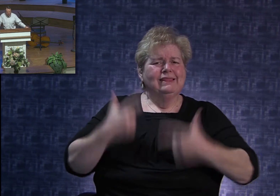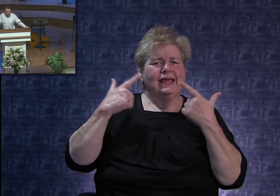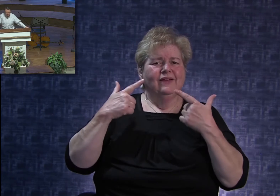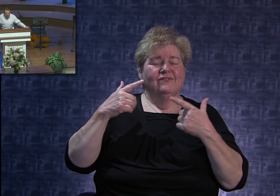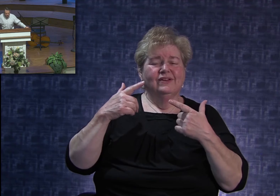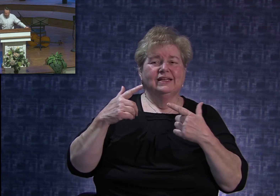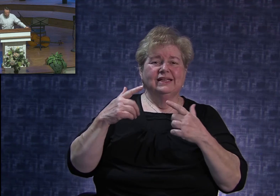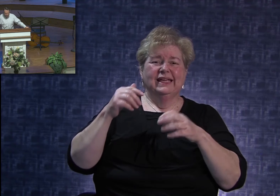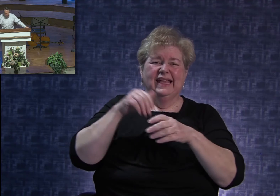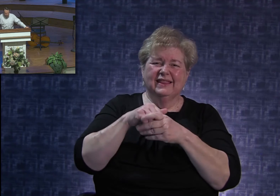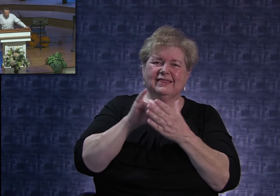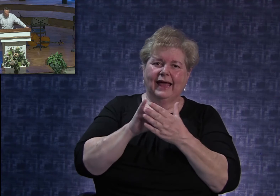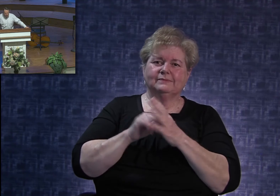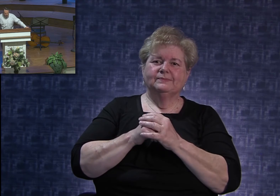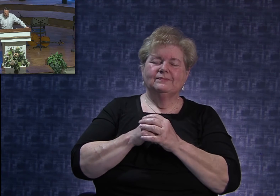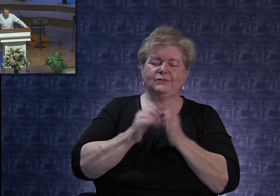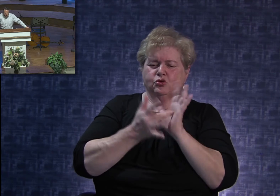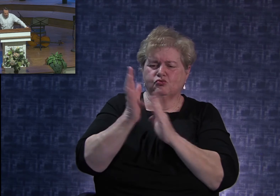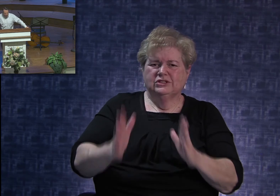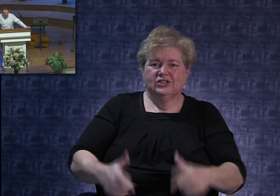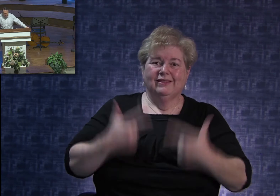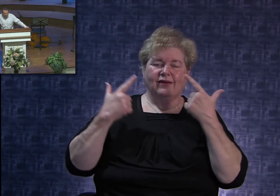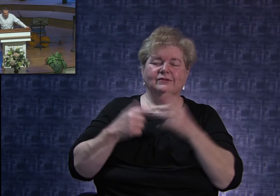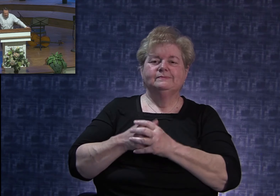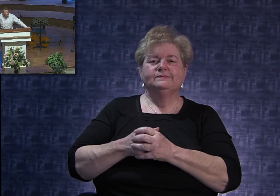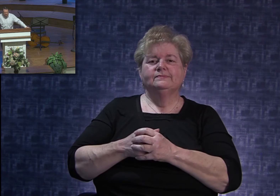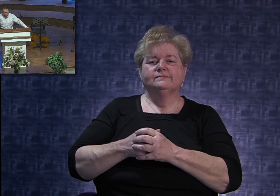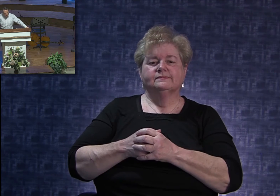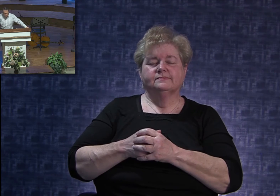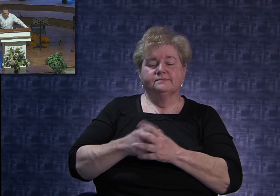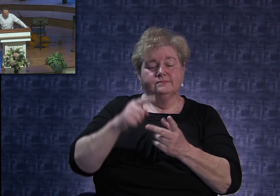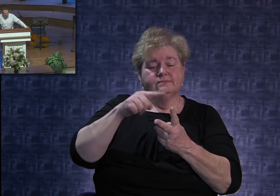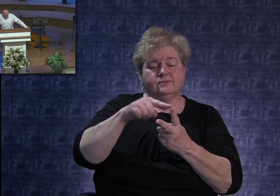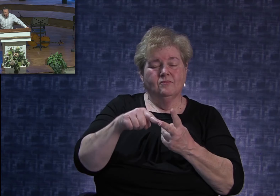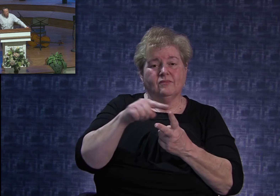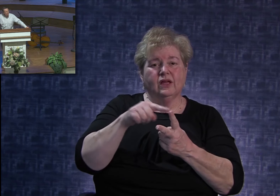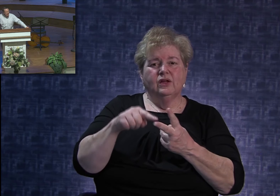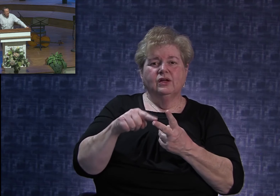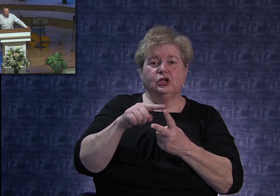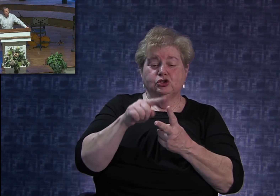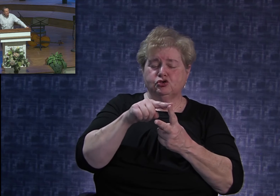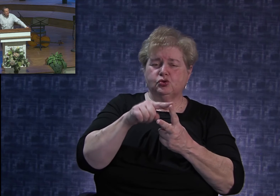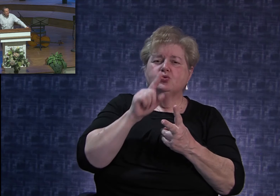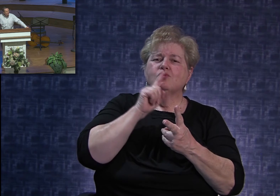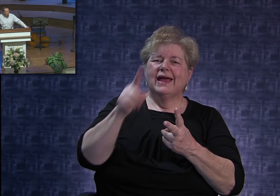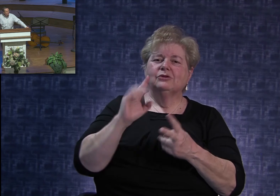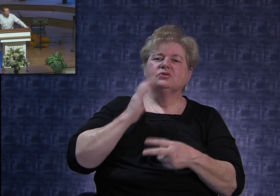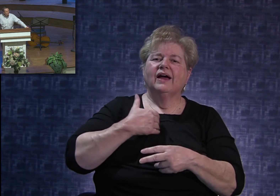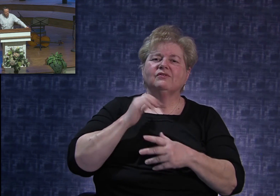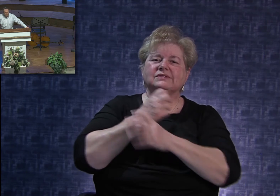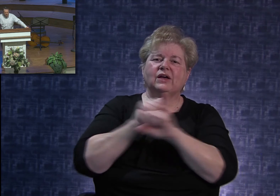divine tension. And so from these couple of verses, we're going to see two essential realities of our